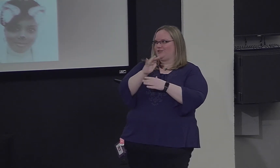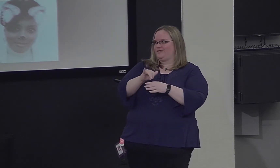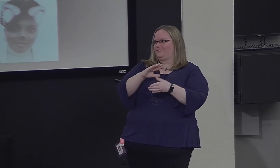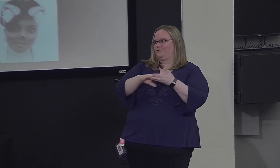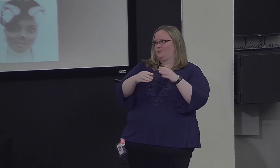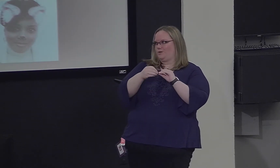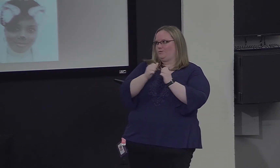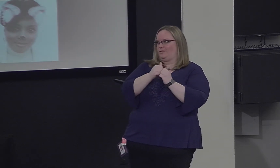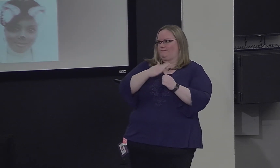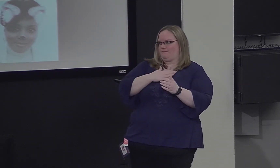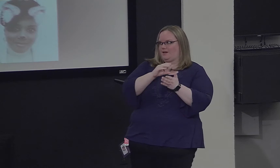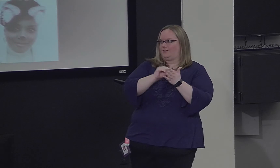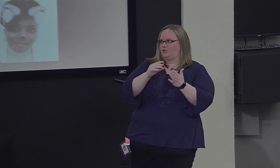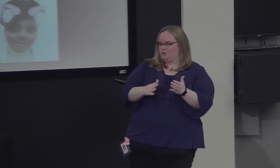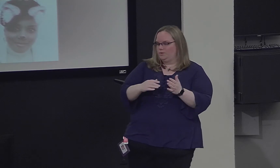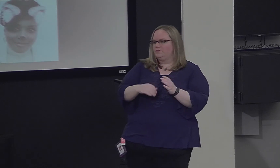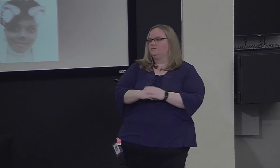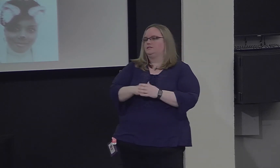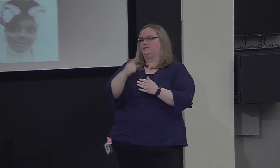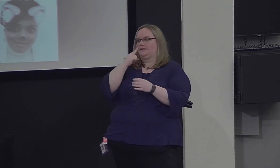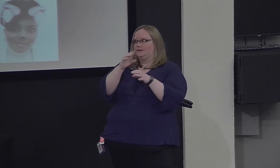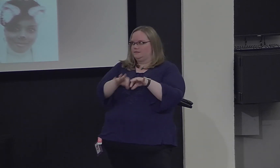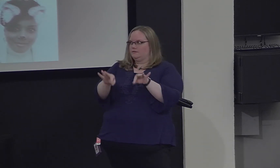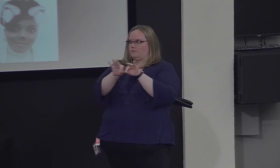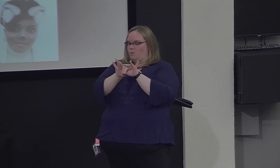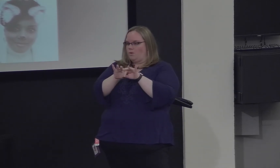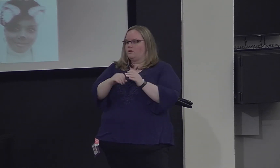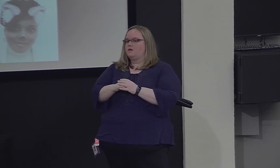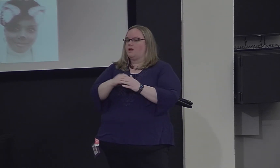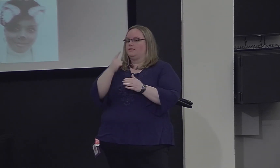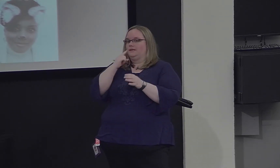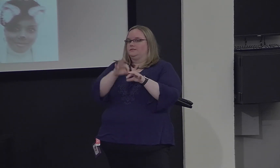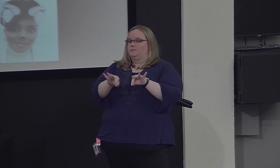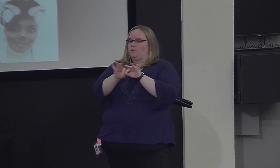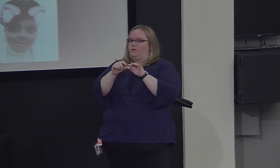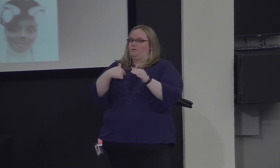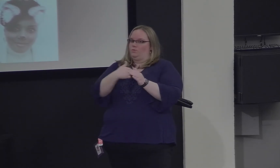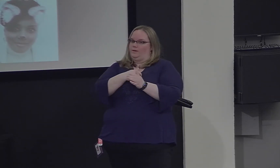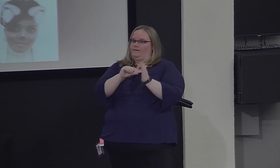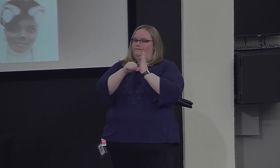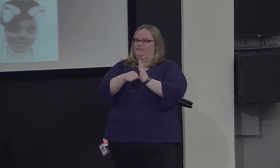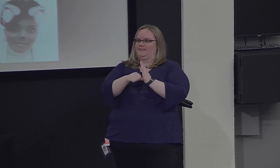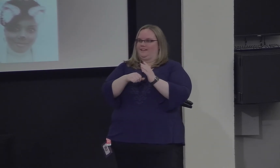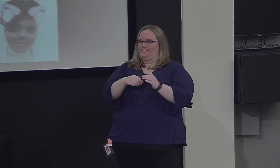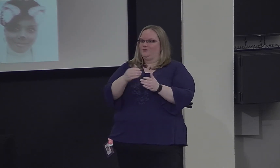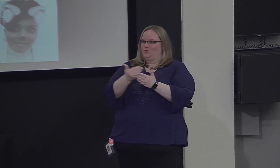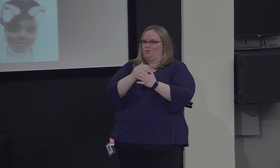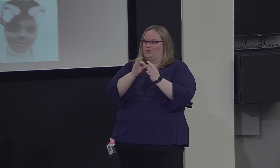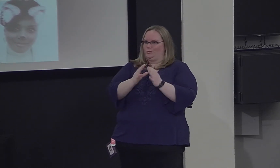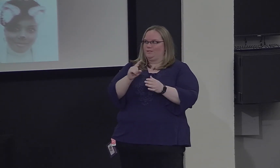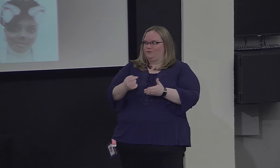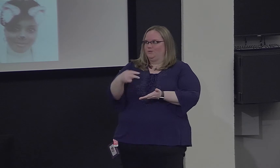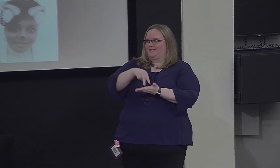Of course, now I teach interpreting, and I share that story with my students. I think it's so important that we